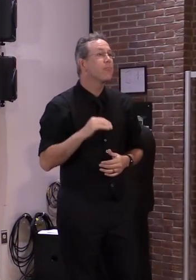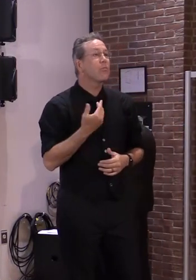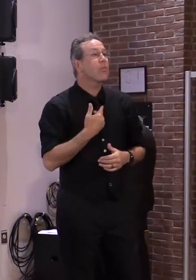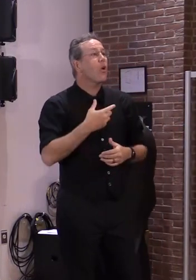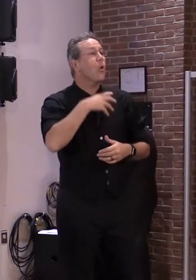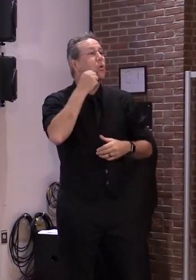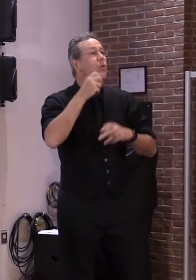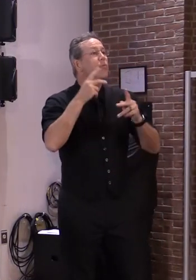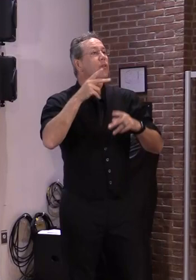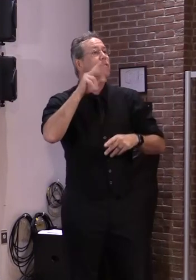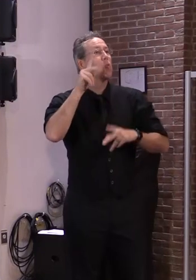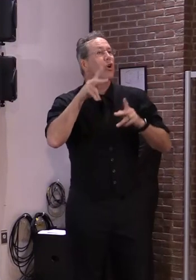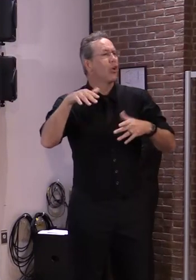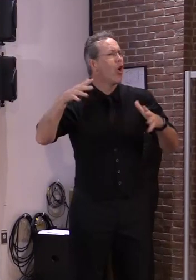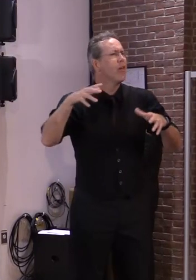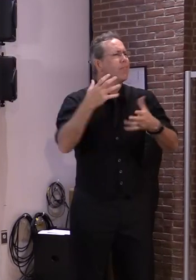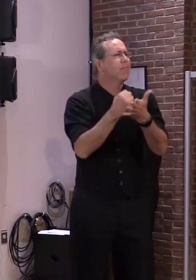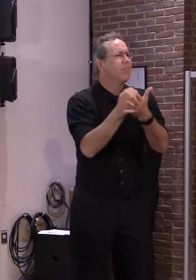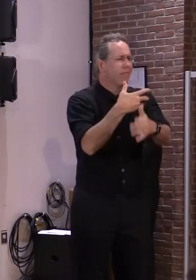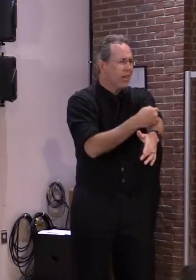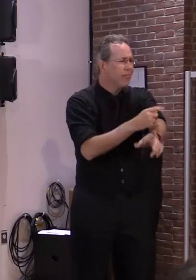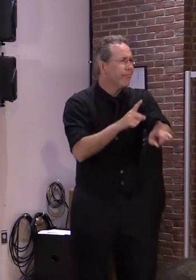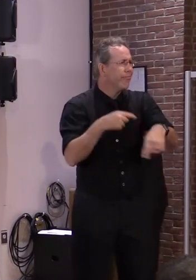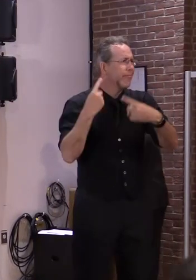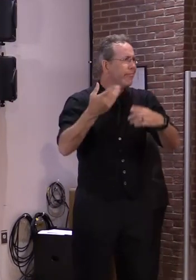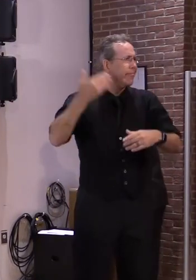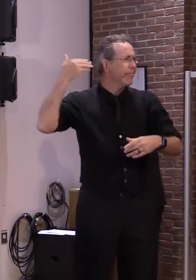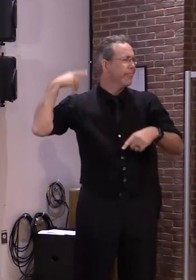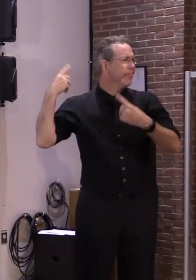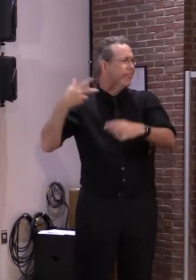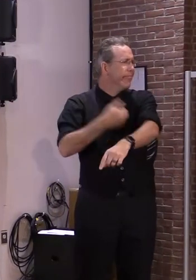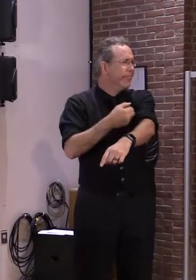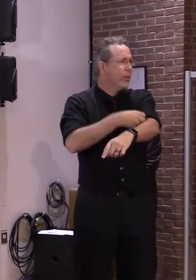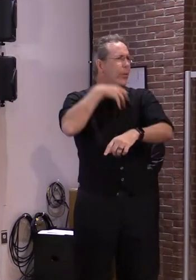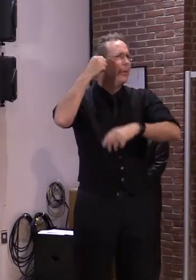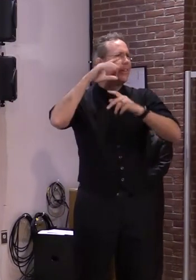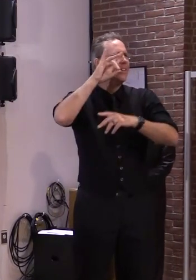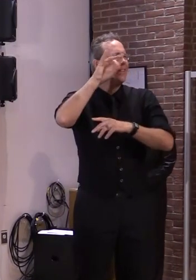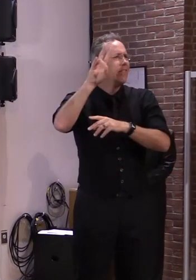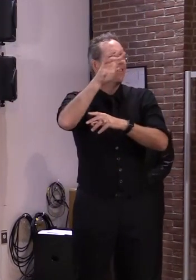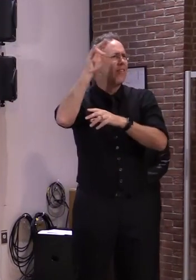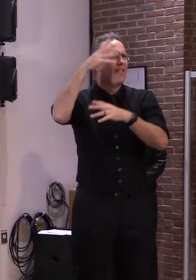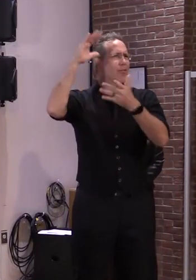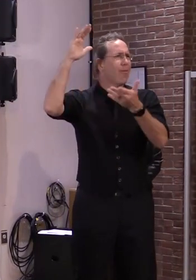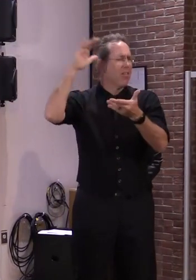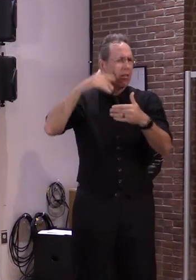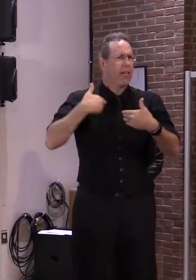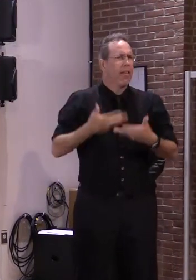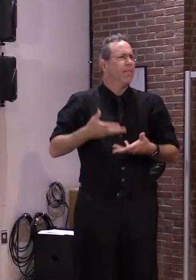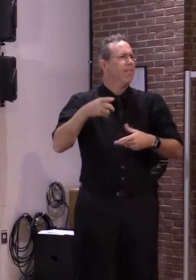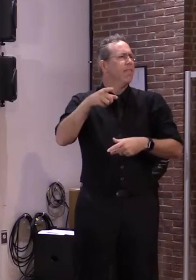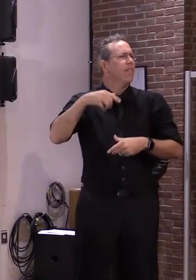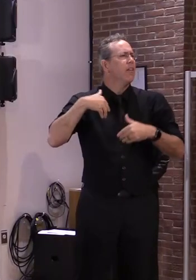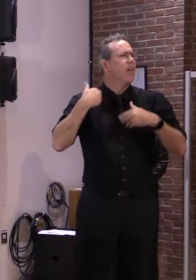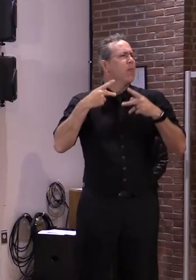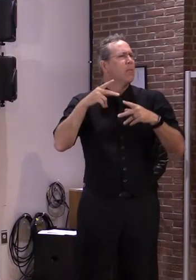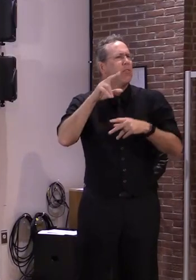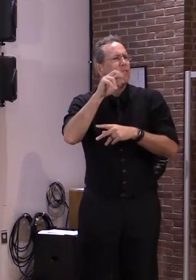have an incredible rate of vaccine in that population. So we're not seeing many people over age